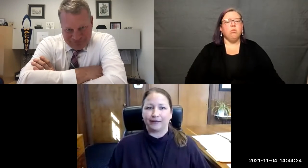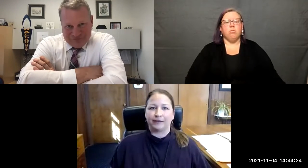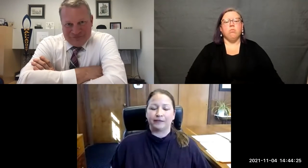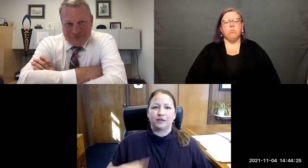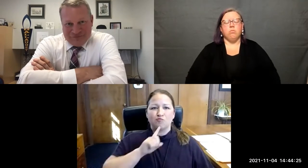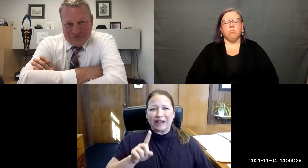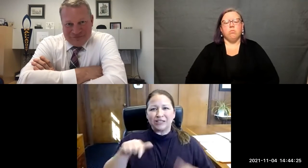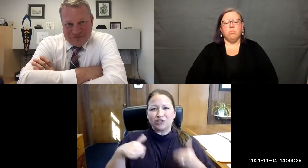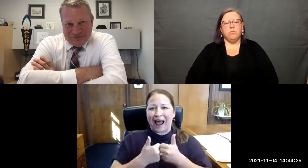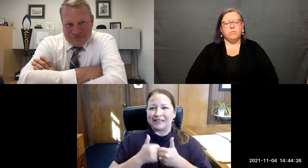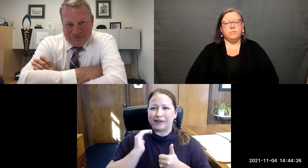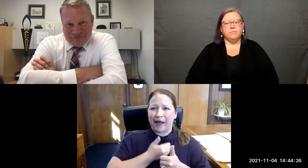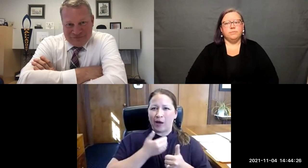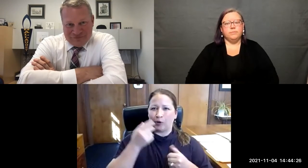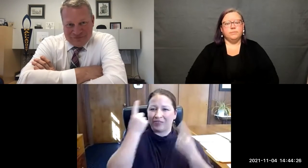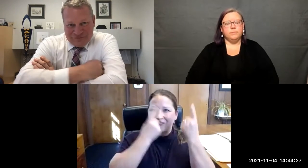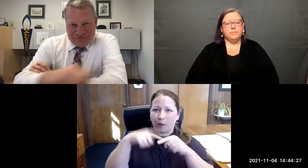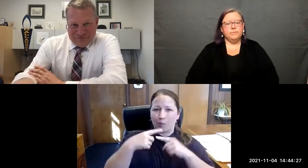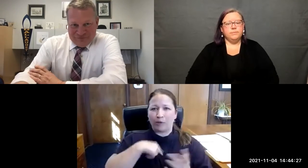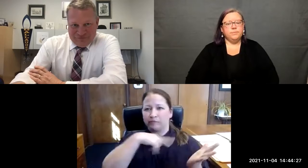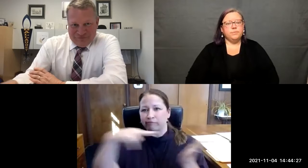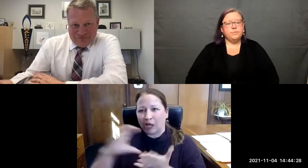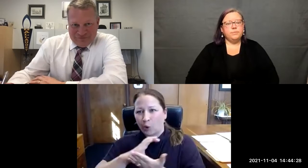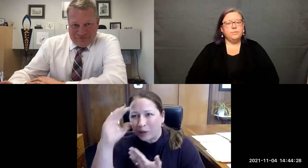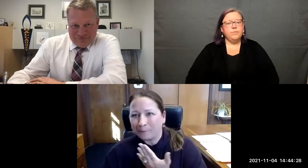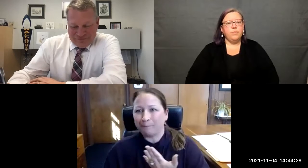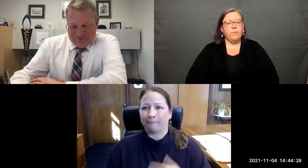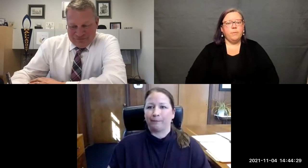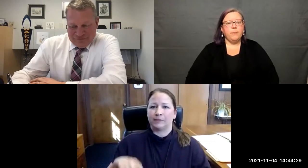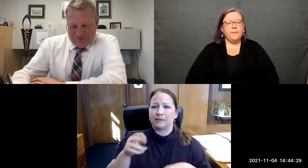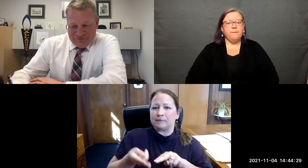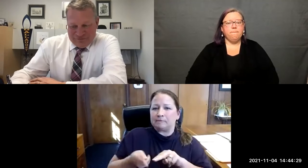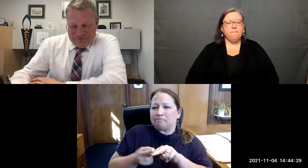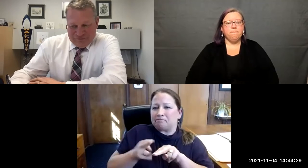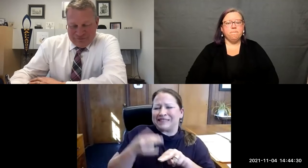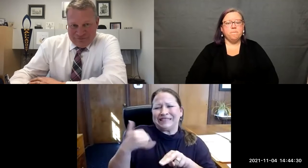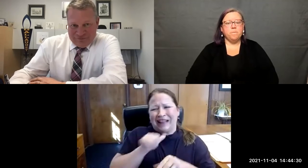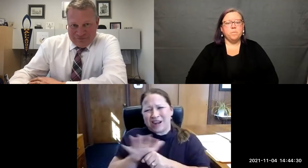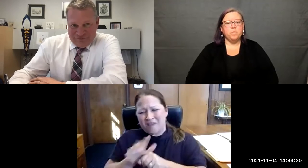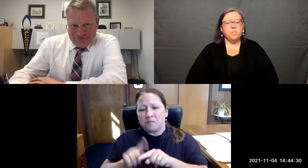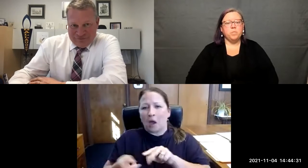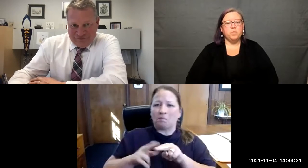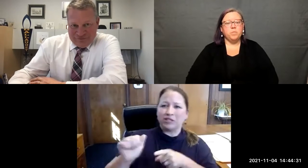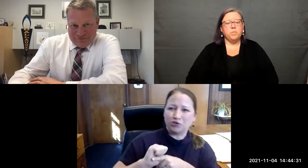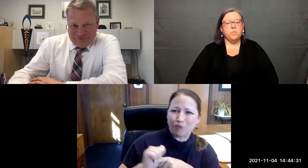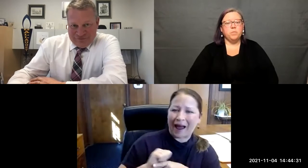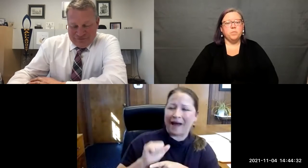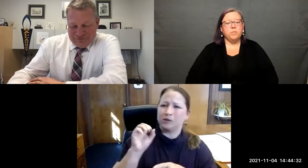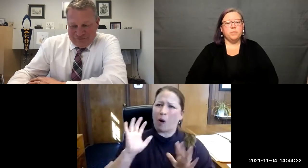We're unpacking the things that we're carrying around. We are considering curriculum. We're reconsidering things that need to change.